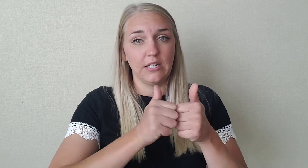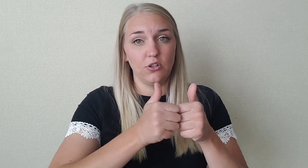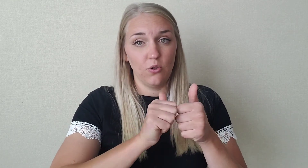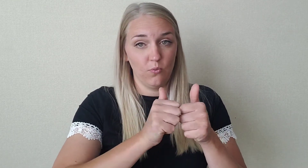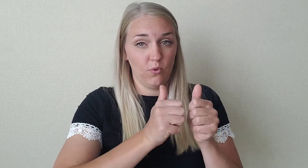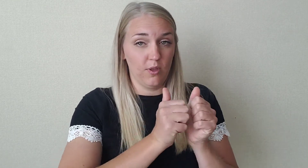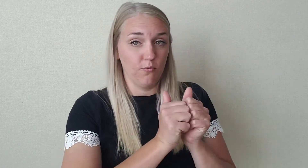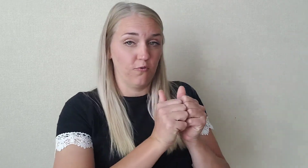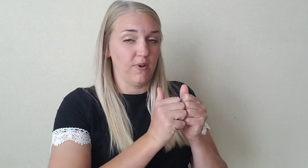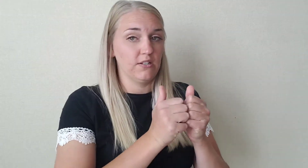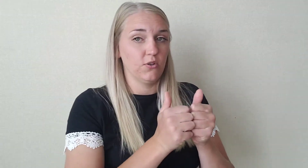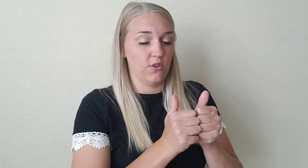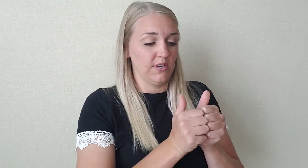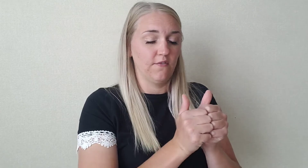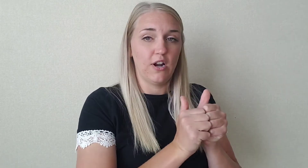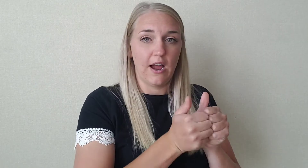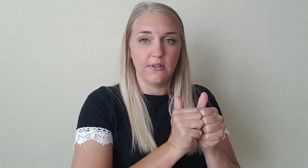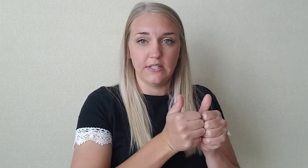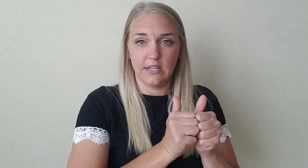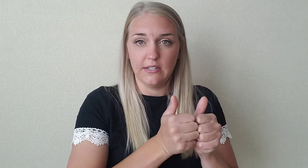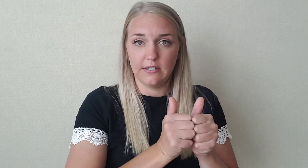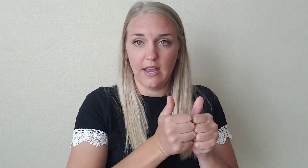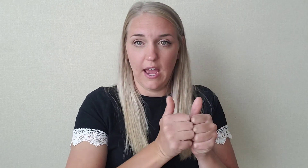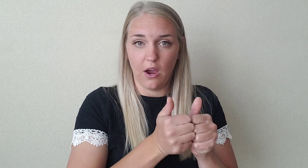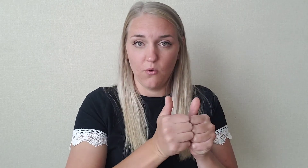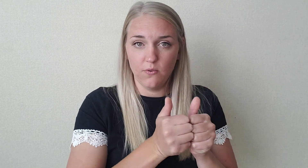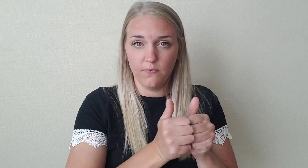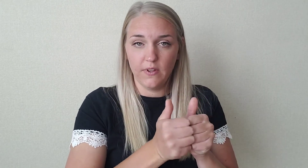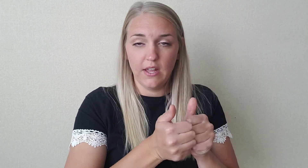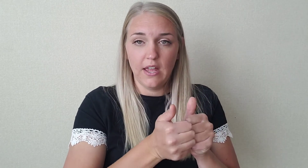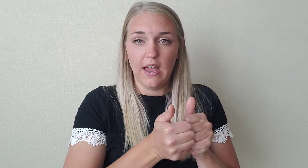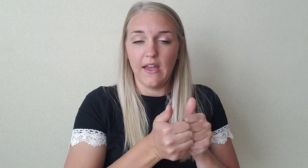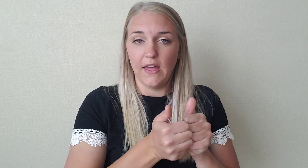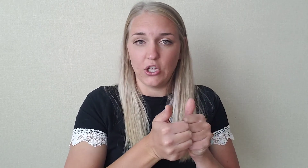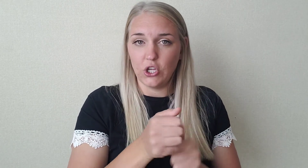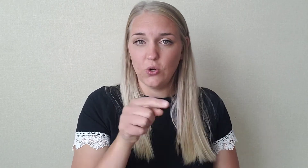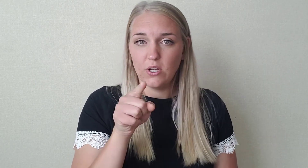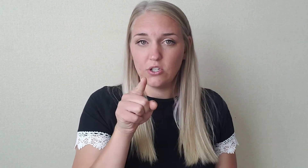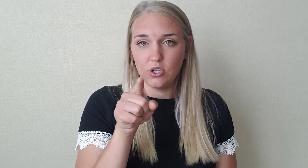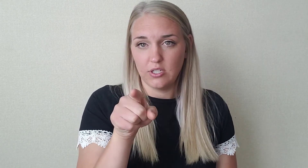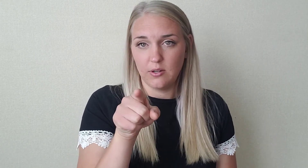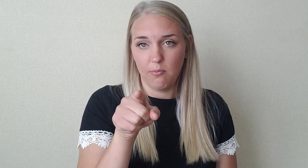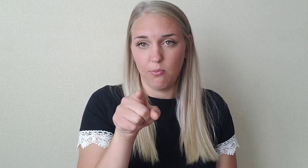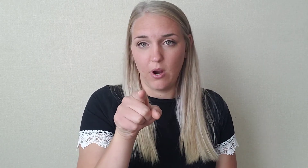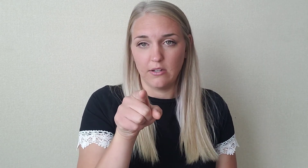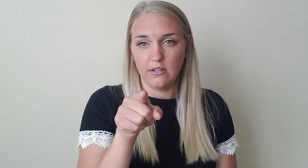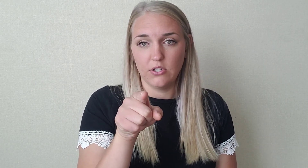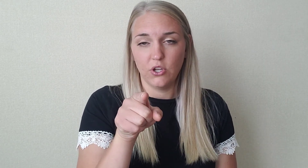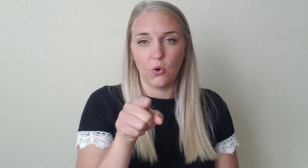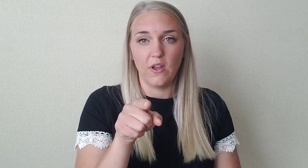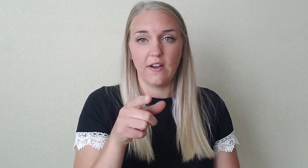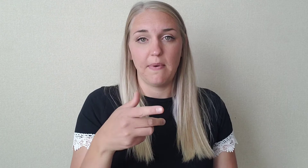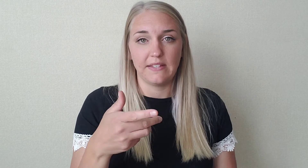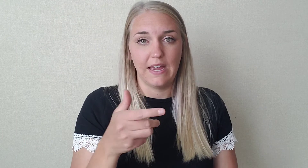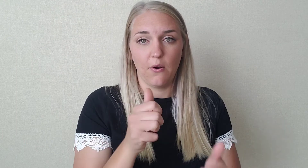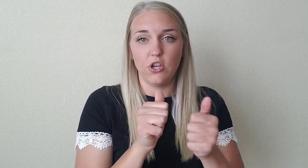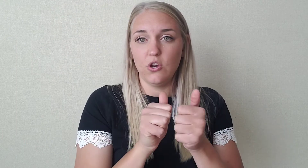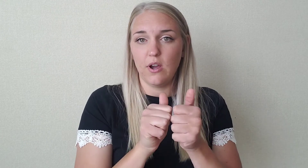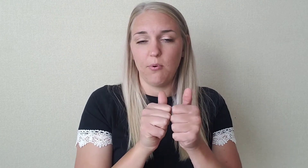to do the movement. So the sign for how is this, how, and then you is just a point. So if I'm asking how are you, I put it